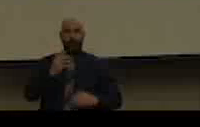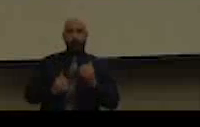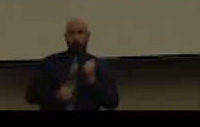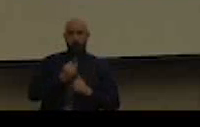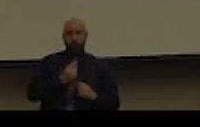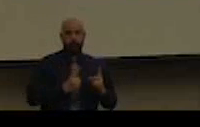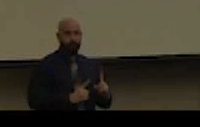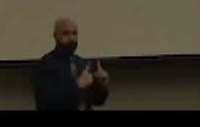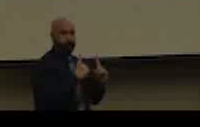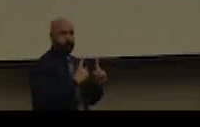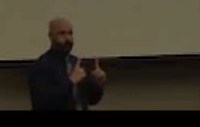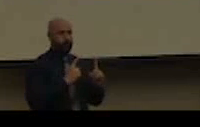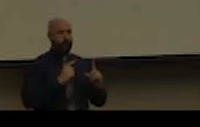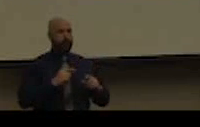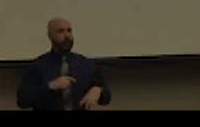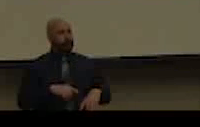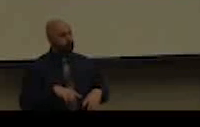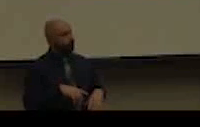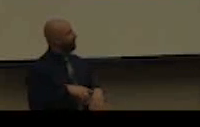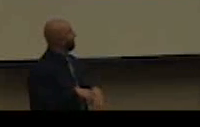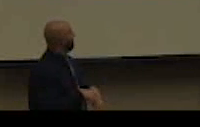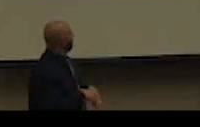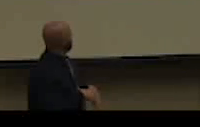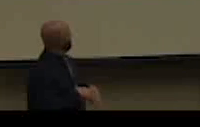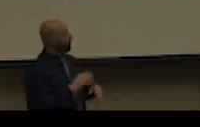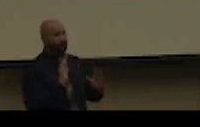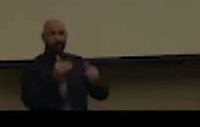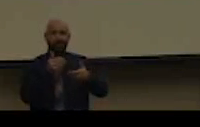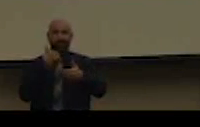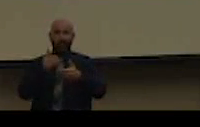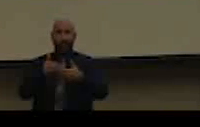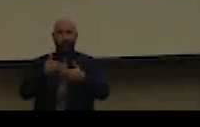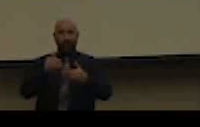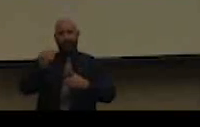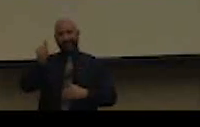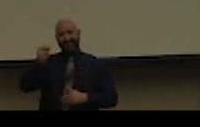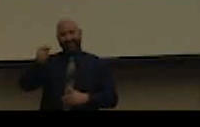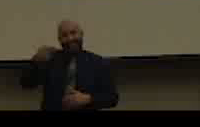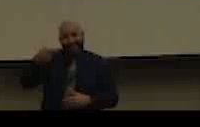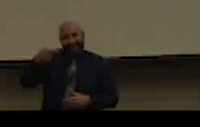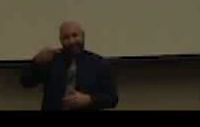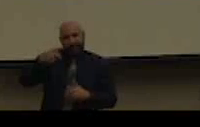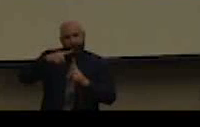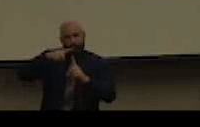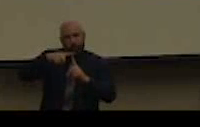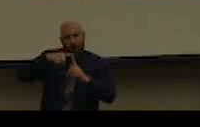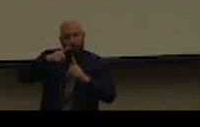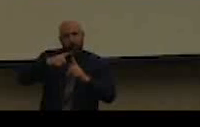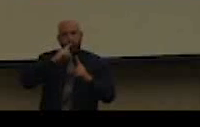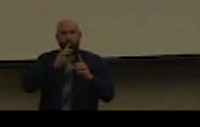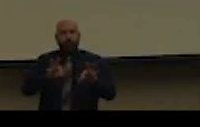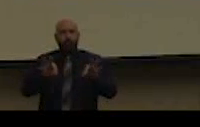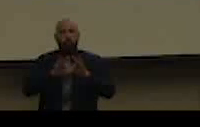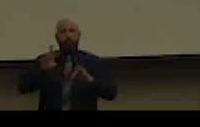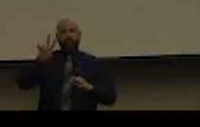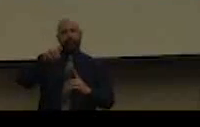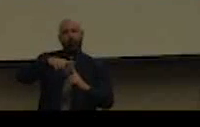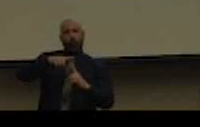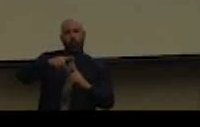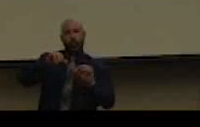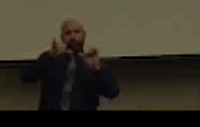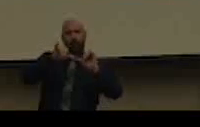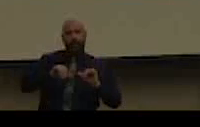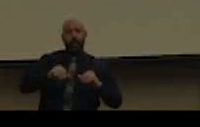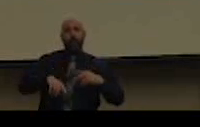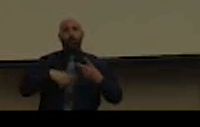within a couple of tenths of a point, which is still pretty significant on a 7-point scale. And on the very outliers, you have a very small number of sites that are